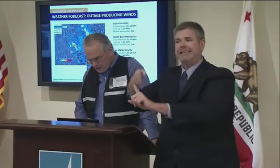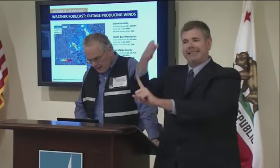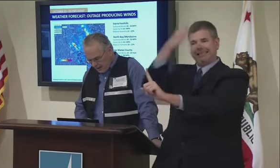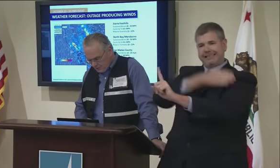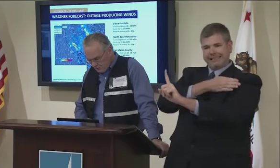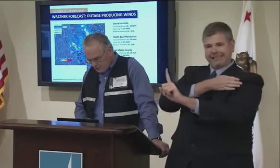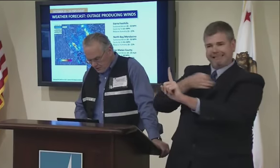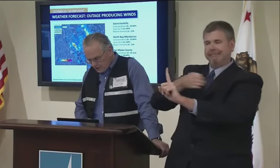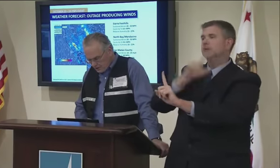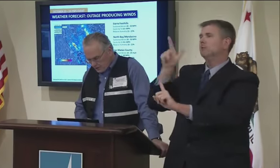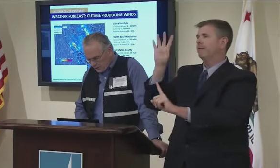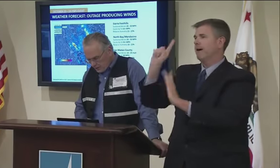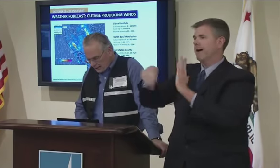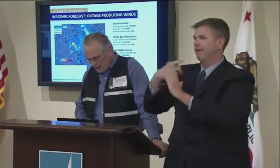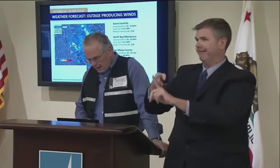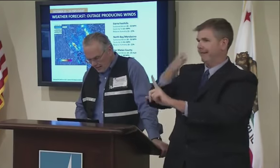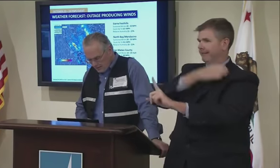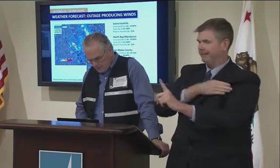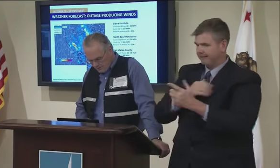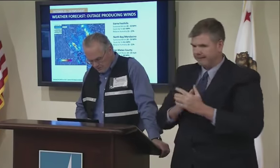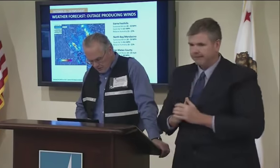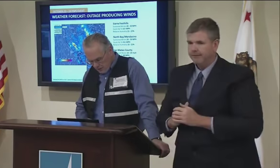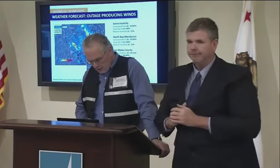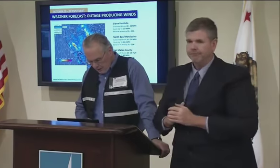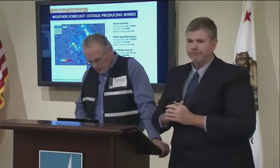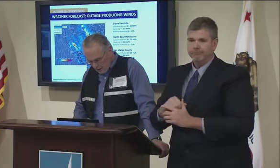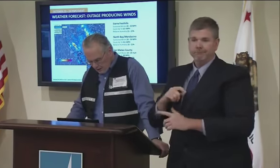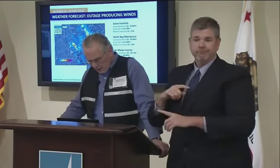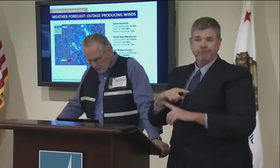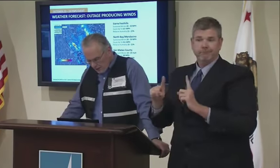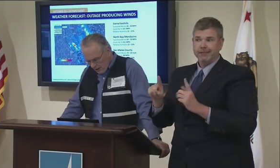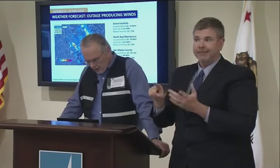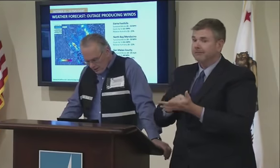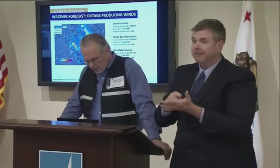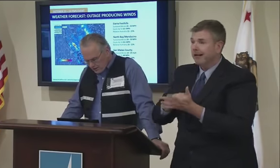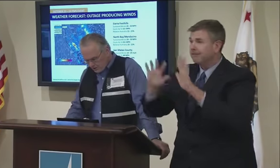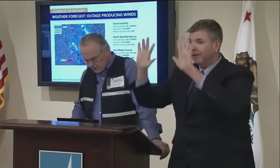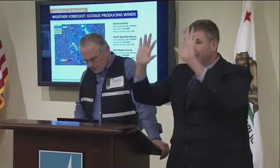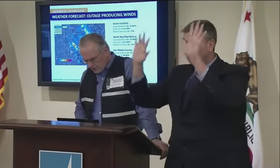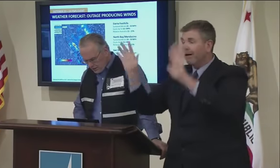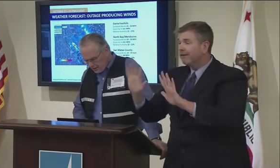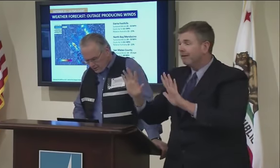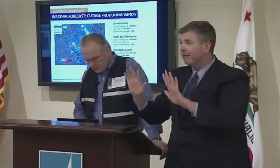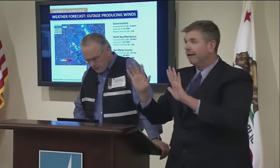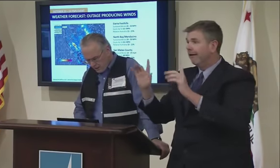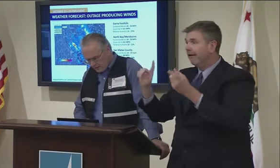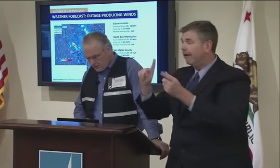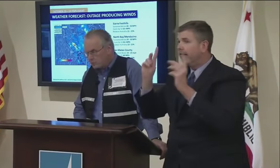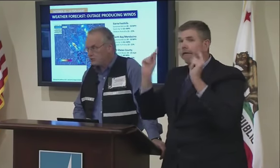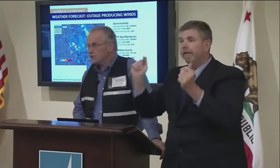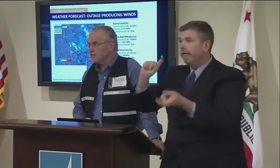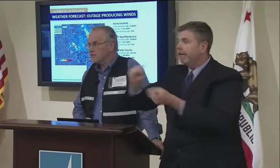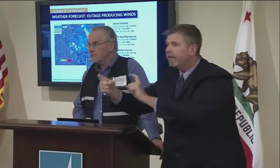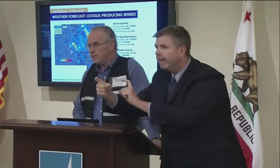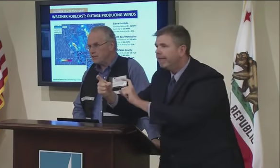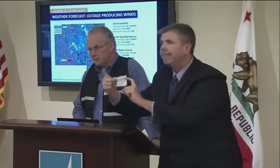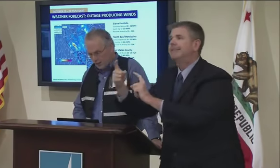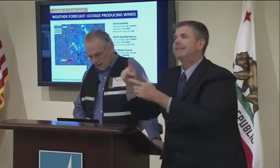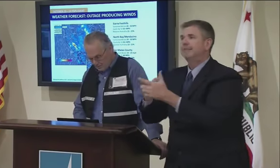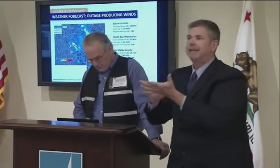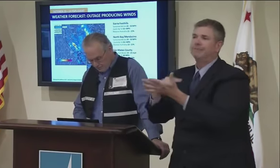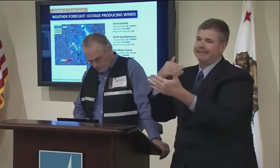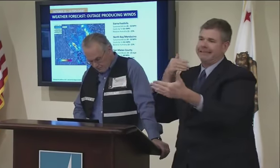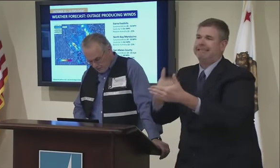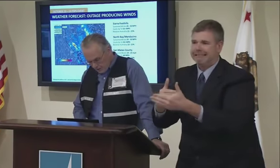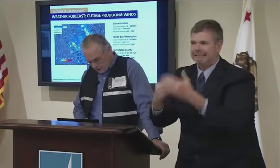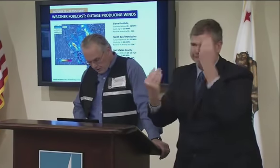are fully staffed with very short wait times. And overall, we want all of our customers and communities to be aware of the tools and information